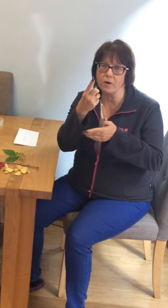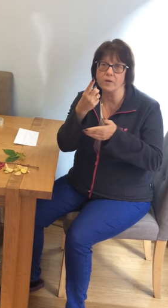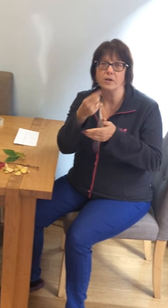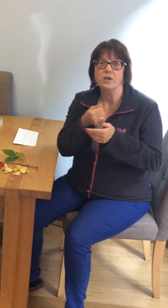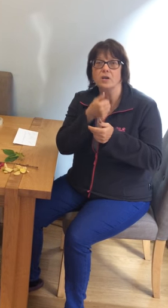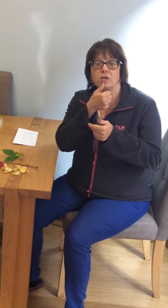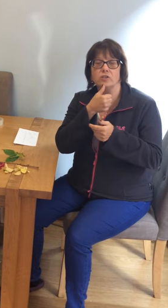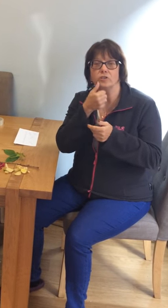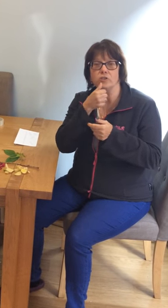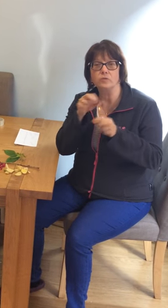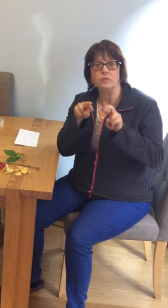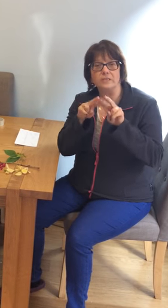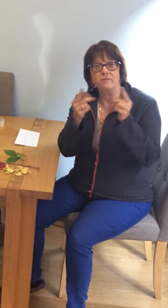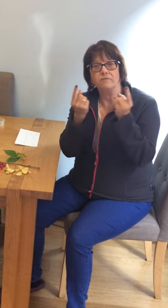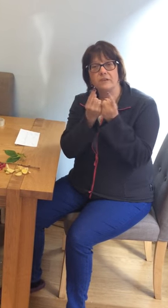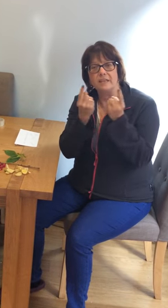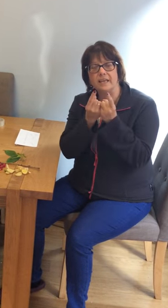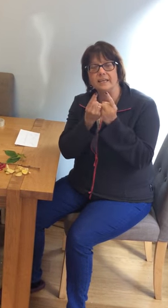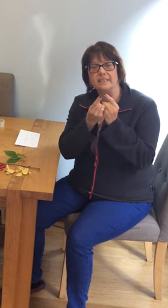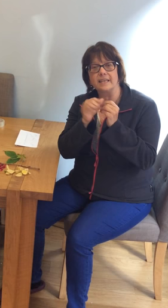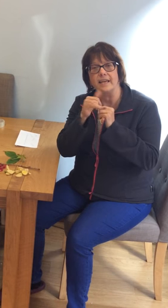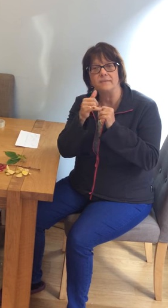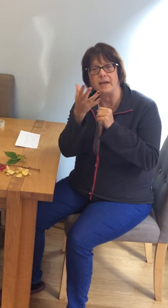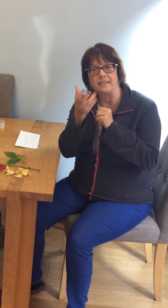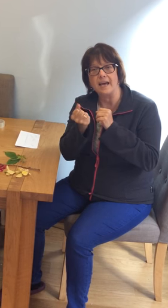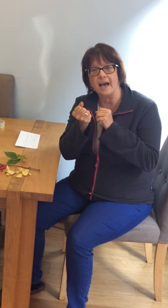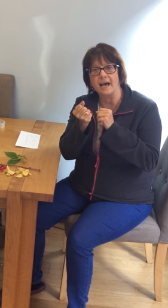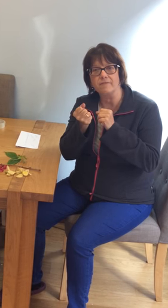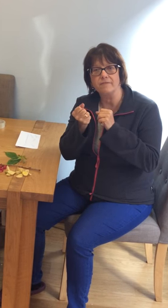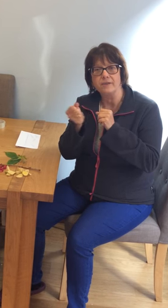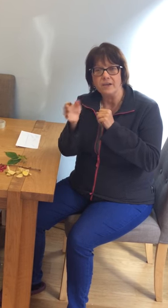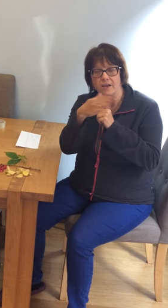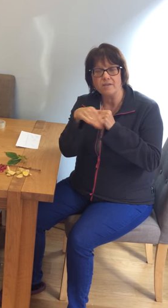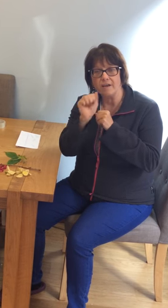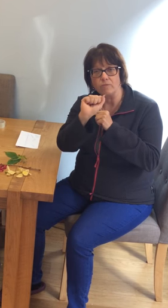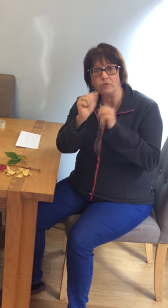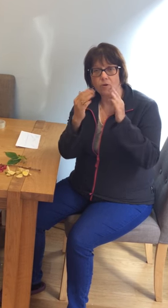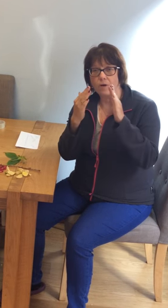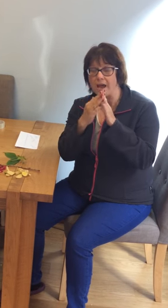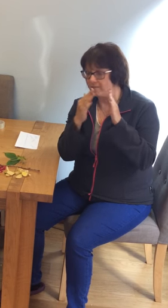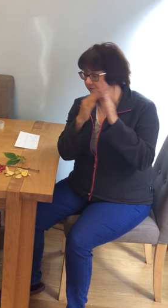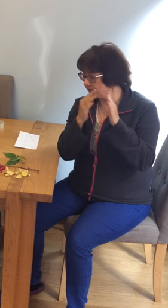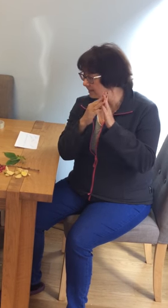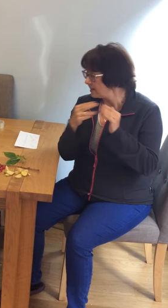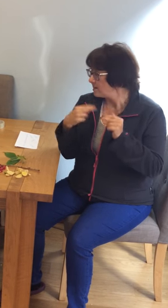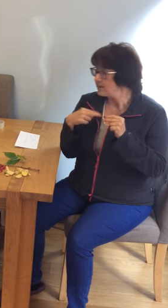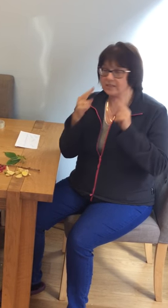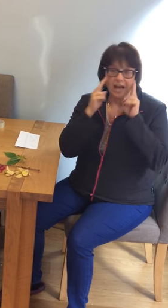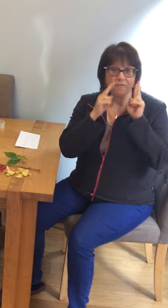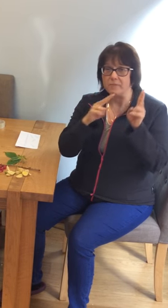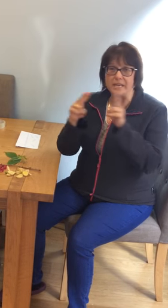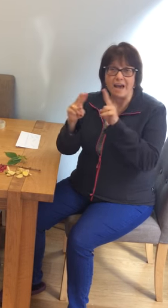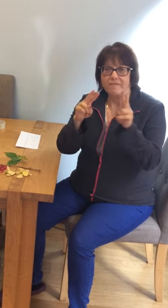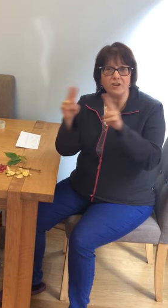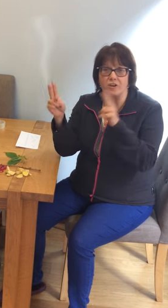one. Just use different things that you might have around your house. So I've been having a